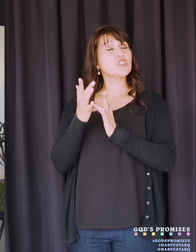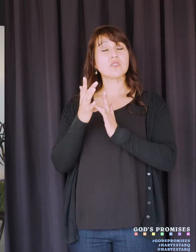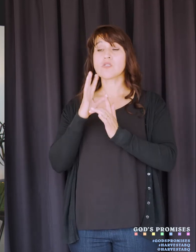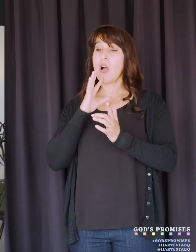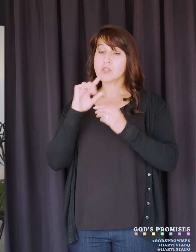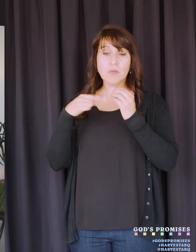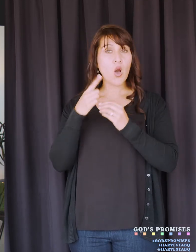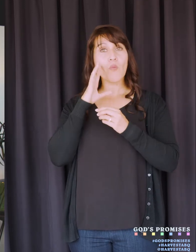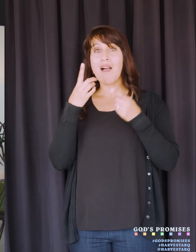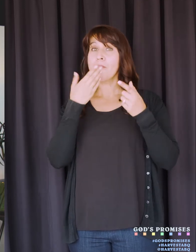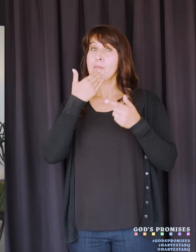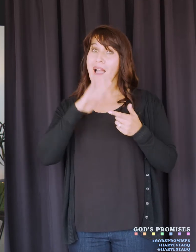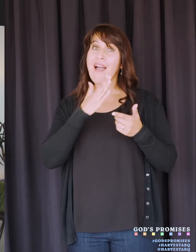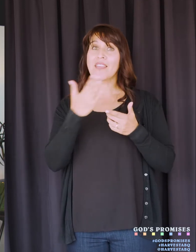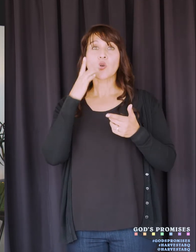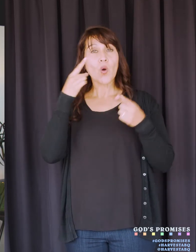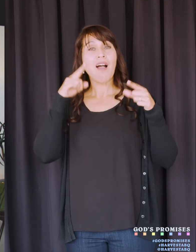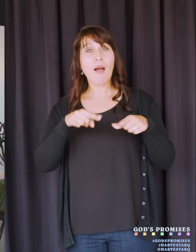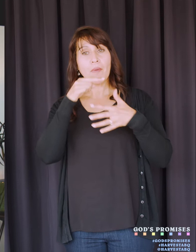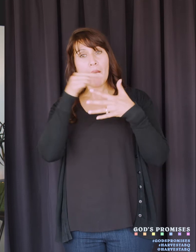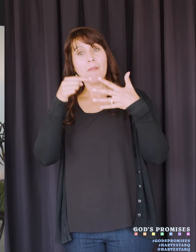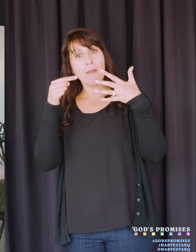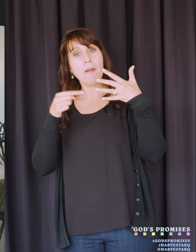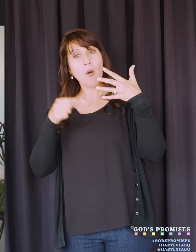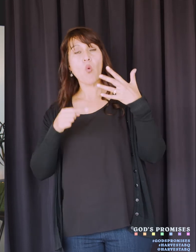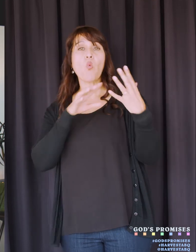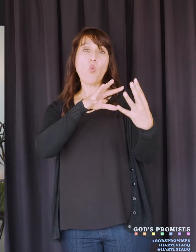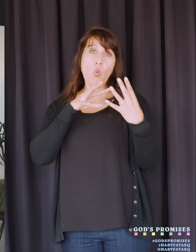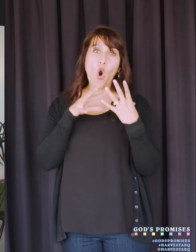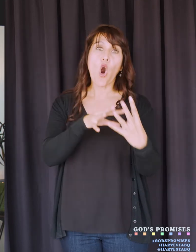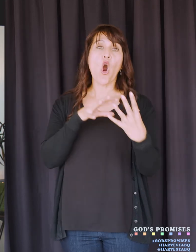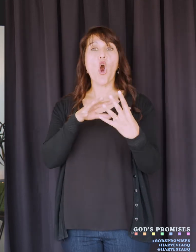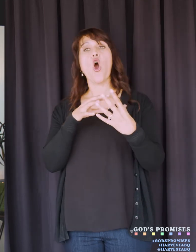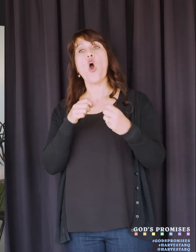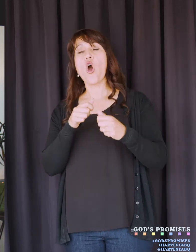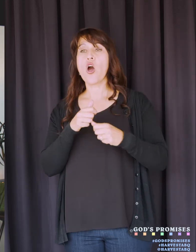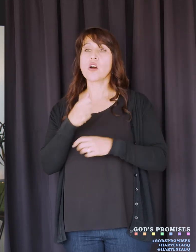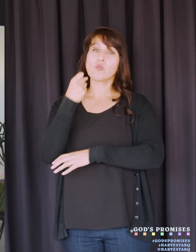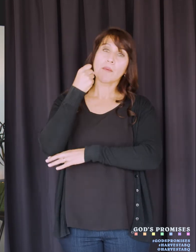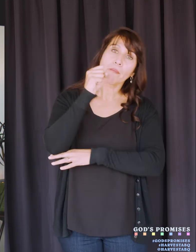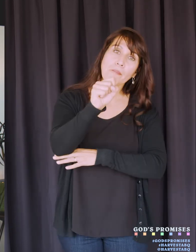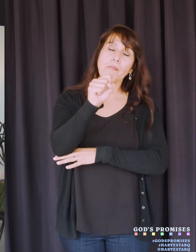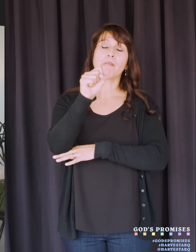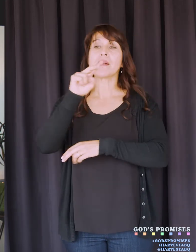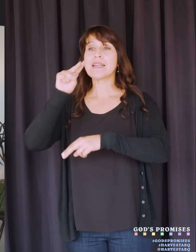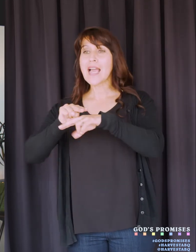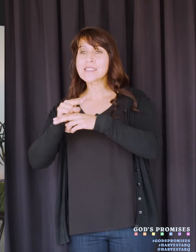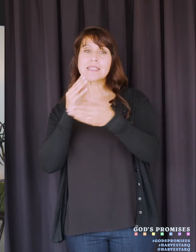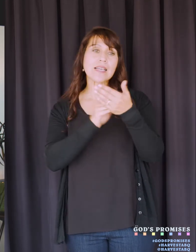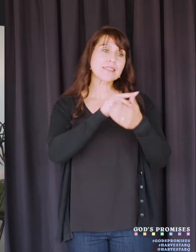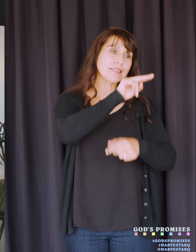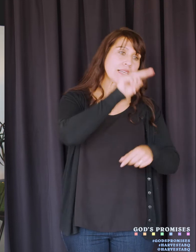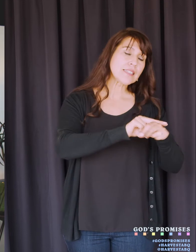bad things that are going to happen in this world. He talks about wars and uprising, nation against nation,